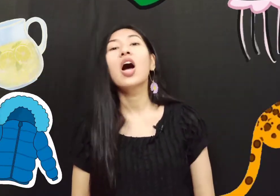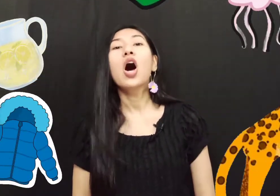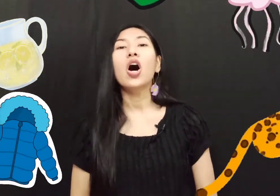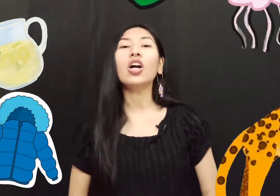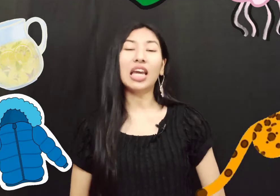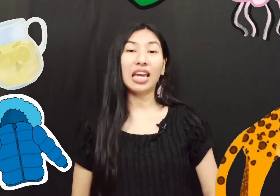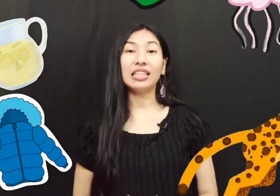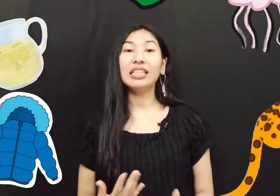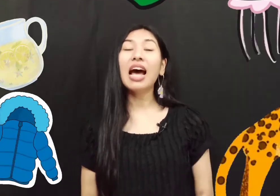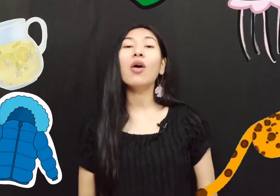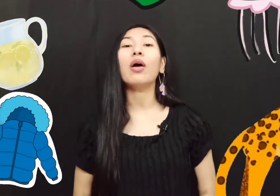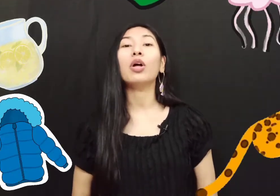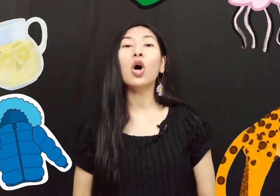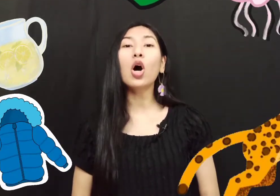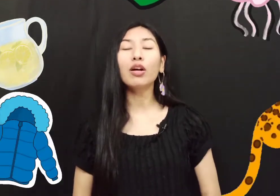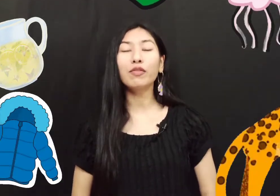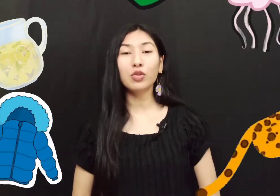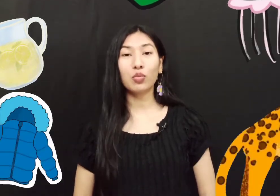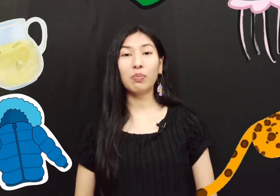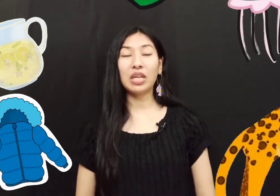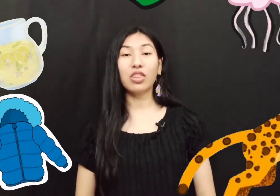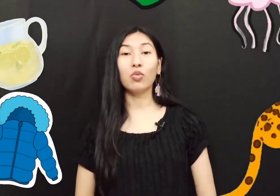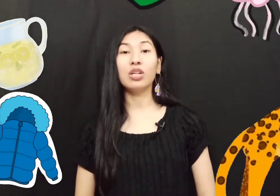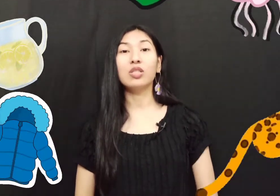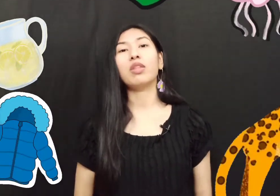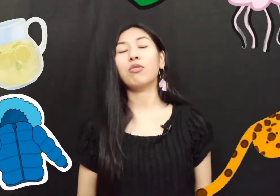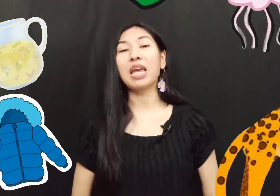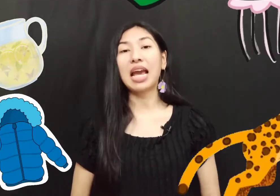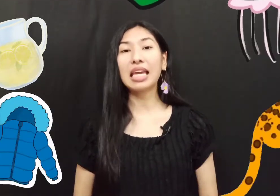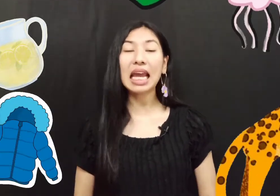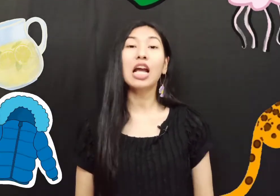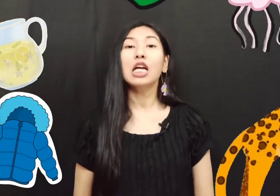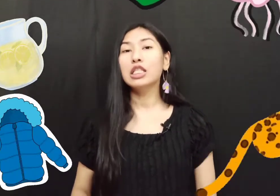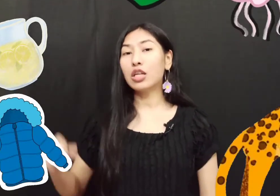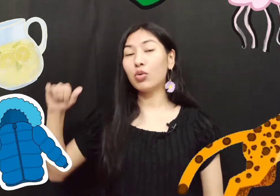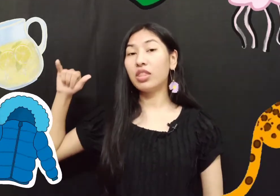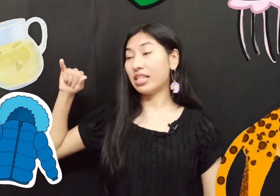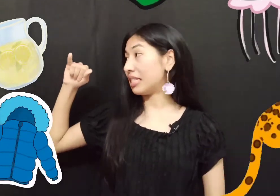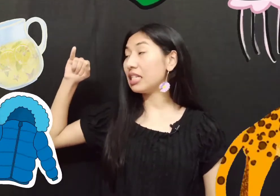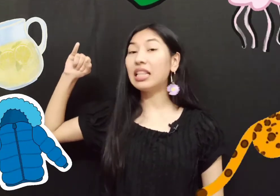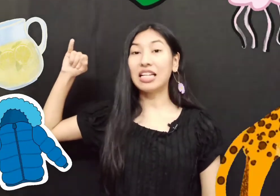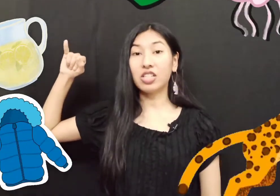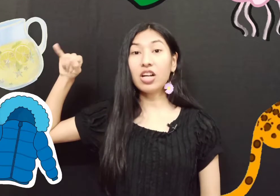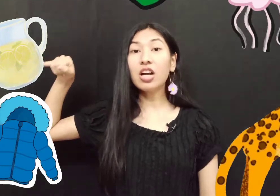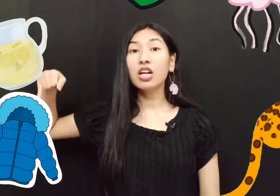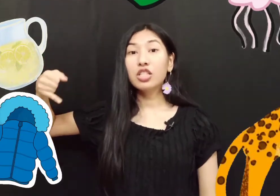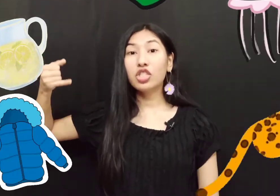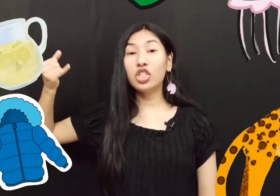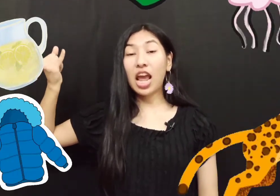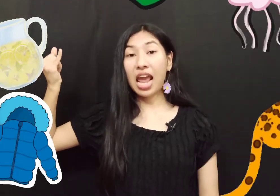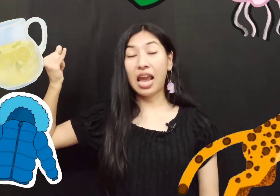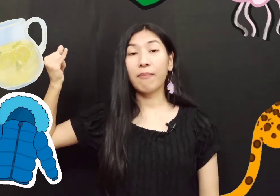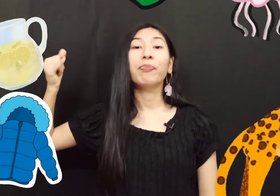Jet. Okay, now I want all of you to repeat the words with me again. So this is the letter